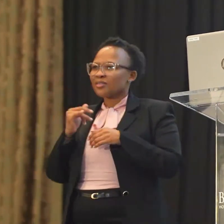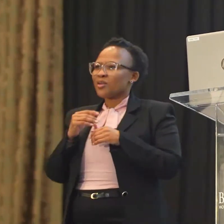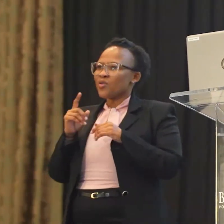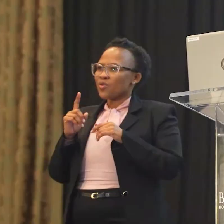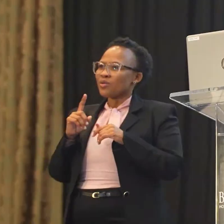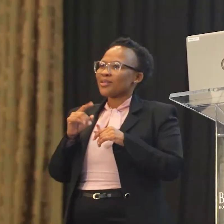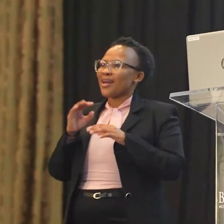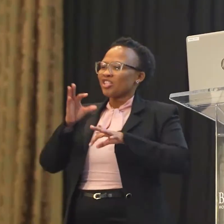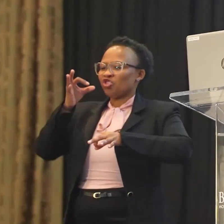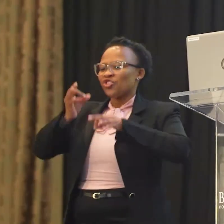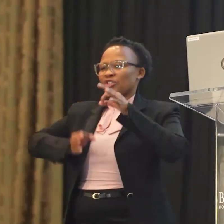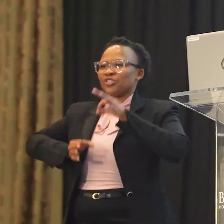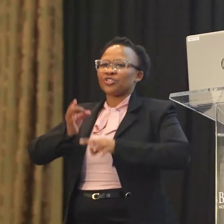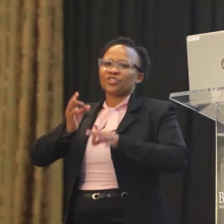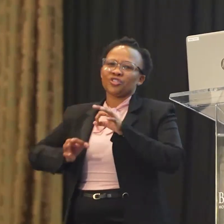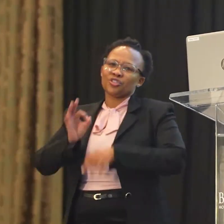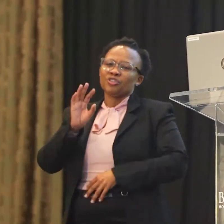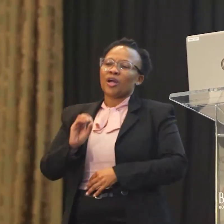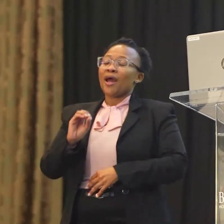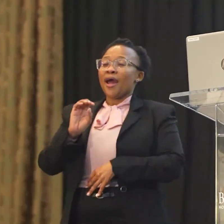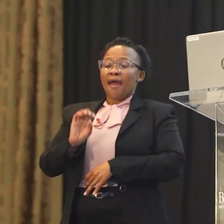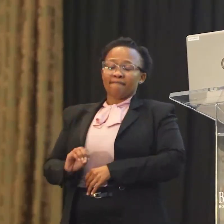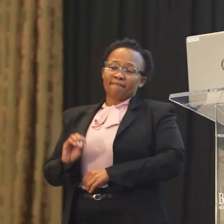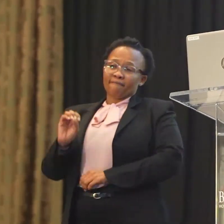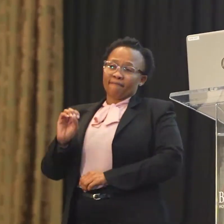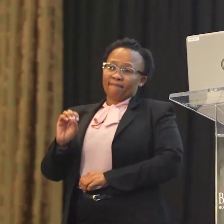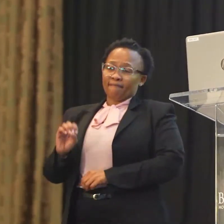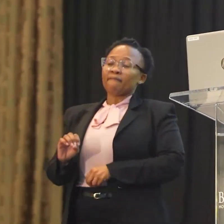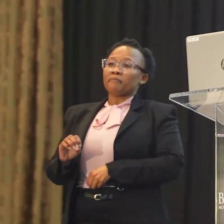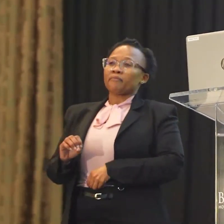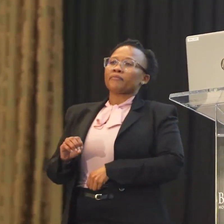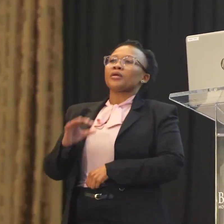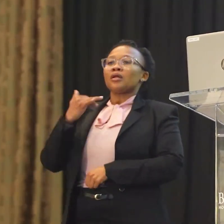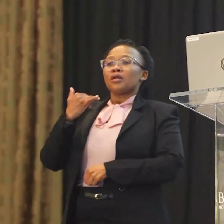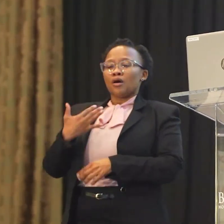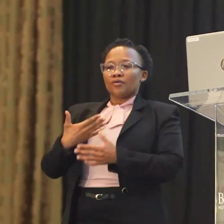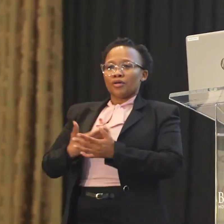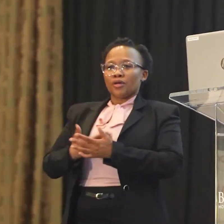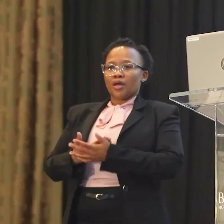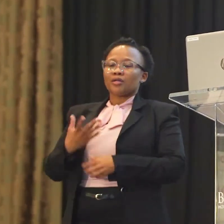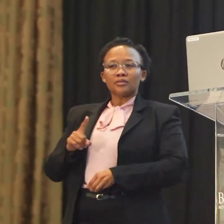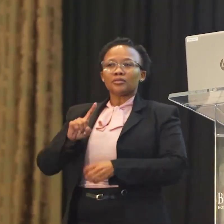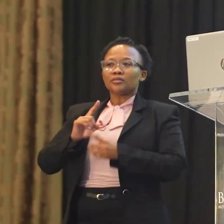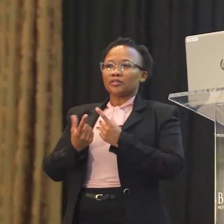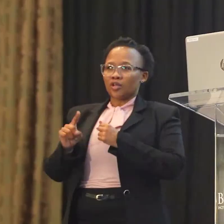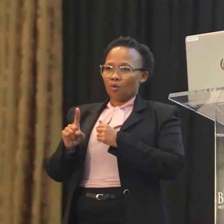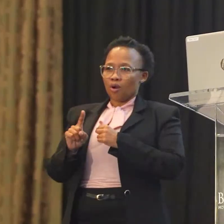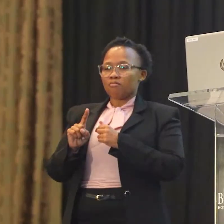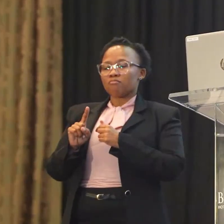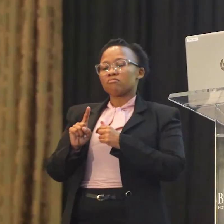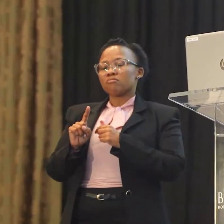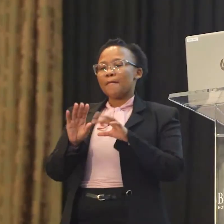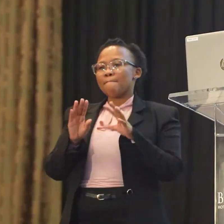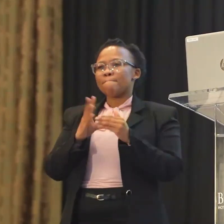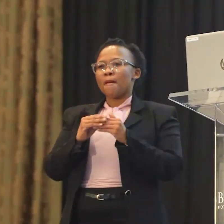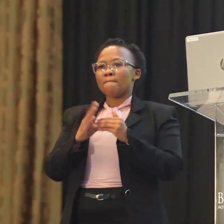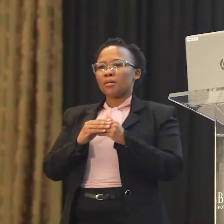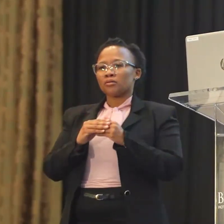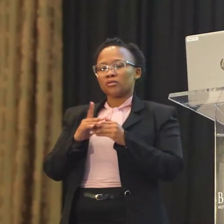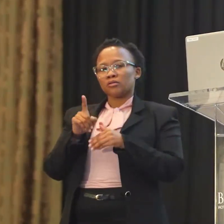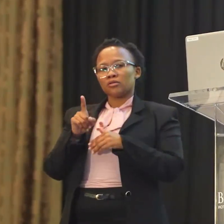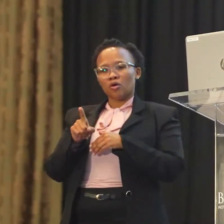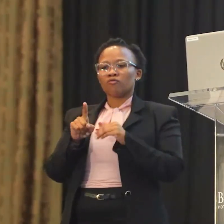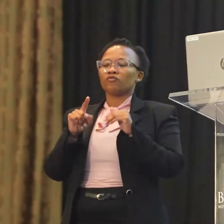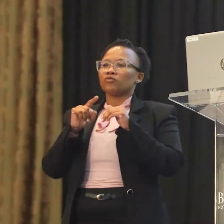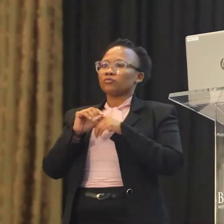or there's like 2 or 3 nurses in there too? So you can see the percentage of members of key population that indicates that